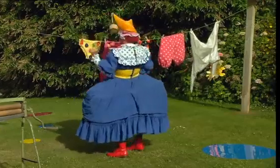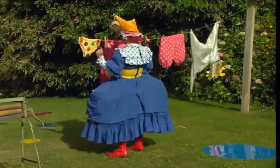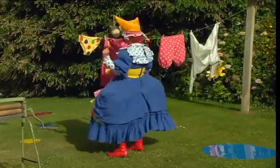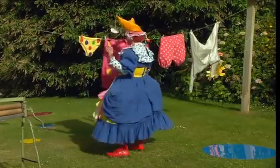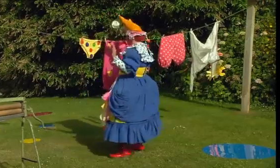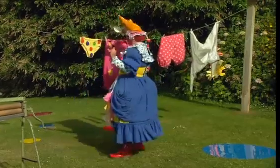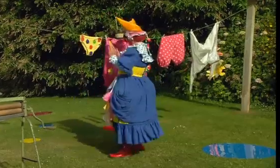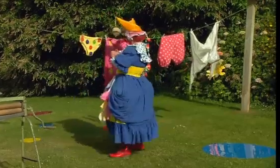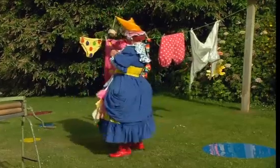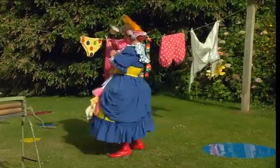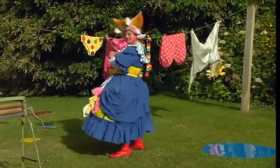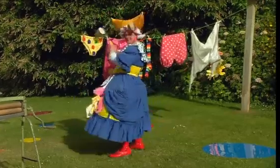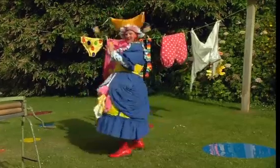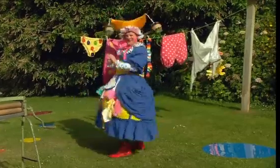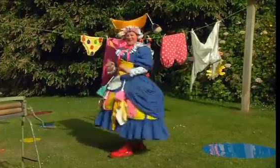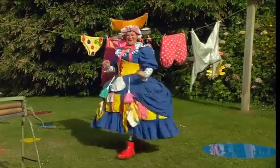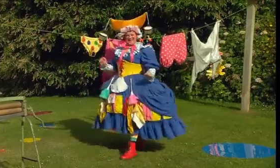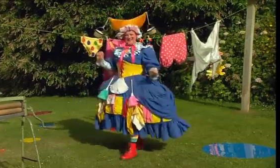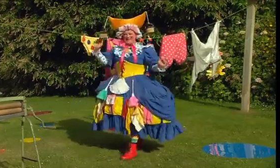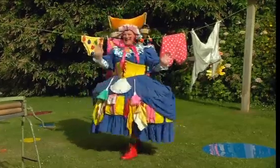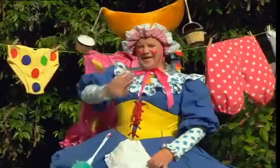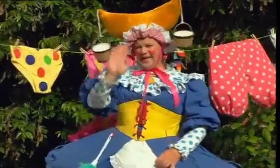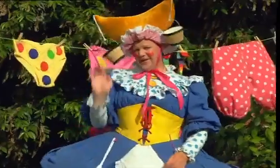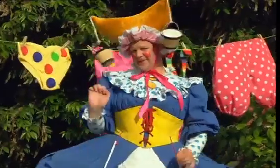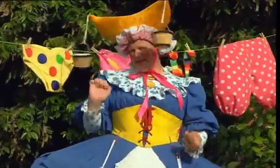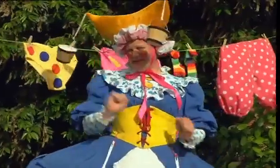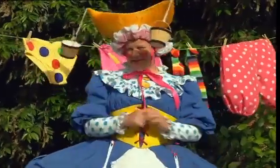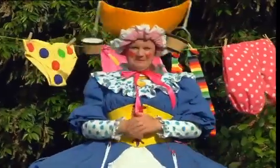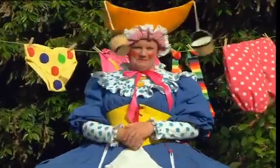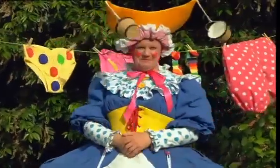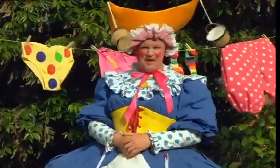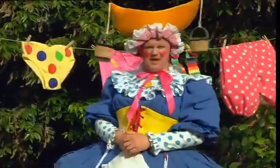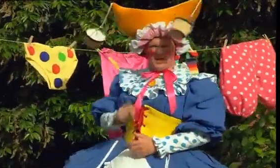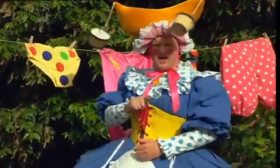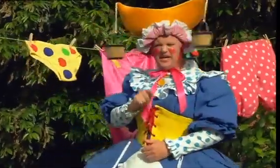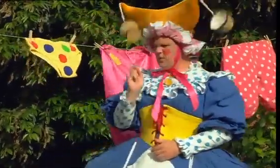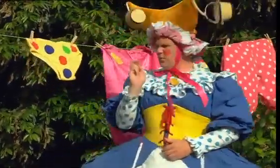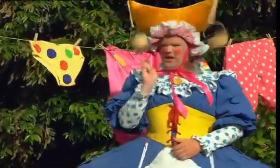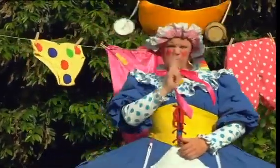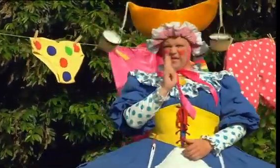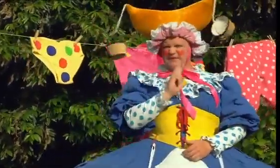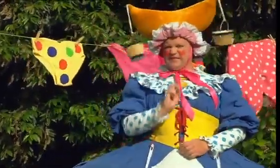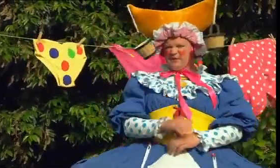Oh, there we are. Oh, hello, Aunt Polly. Oh, hello there. Are you looking for